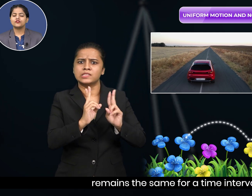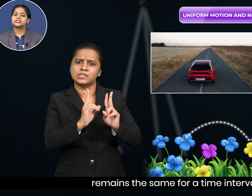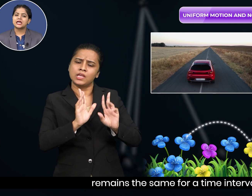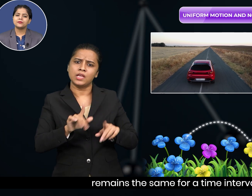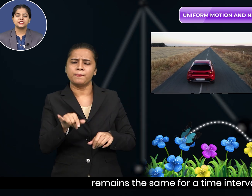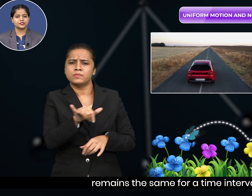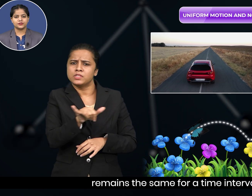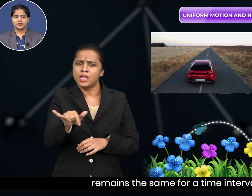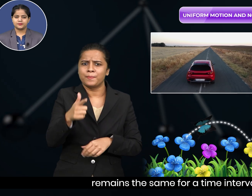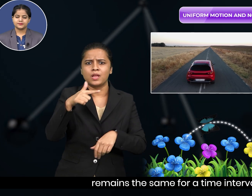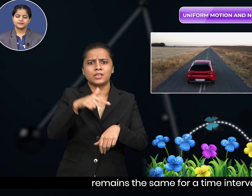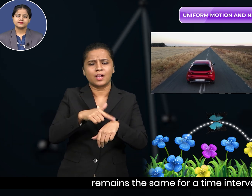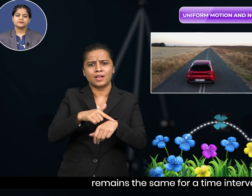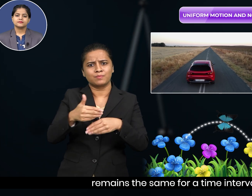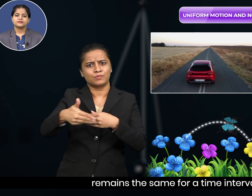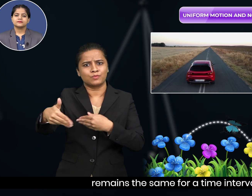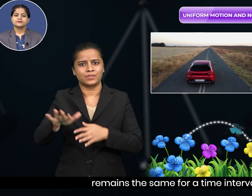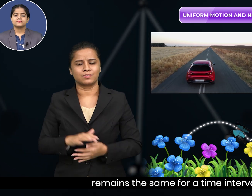same for a time interval.